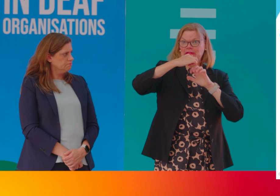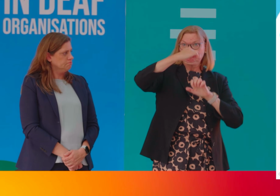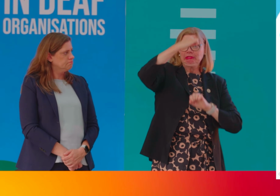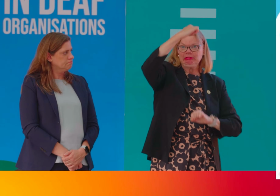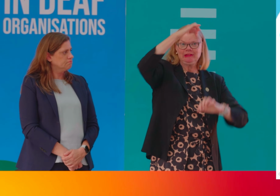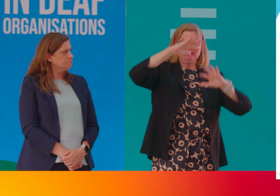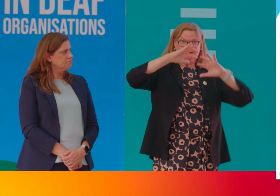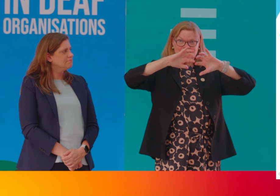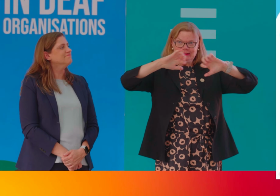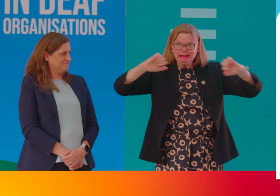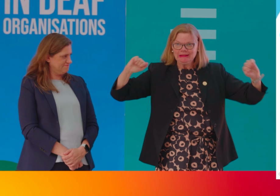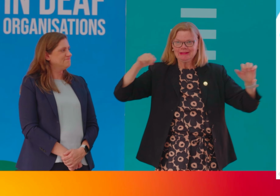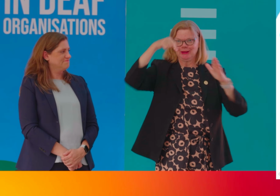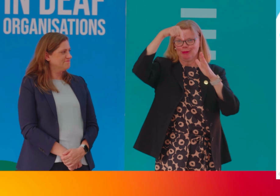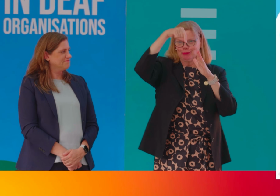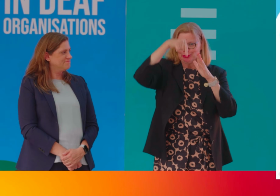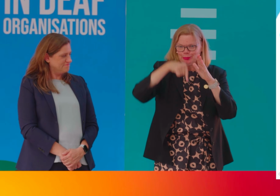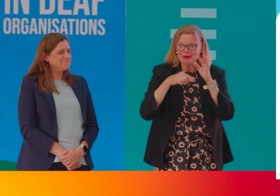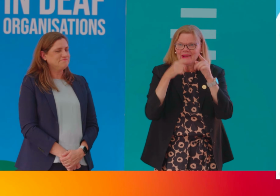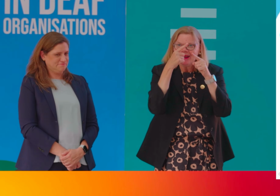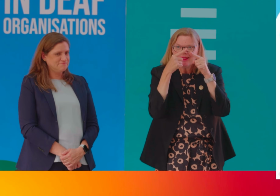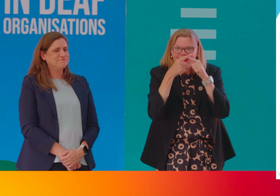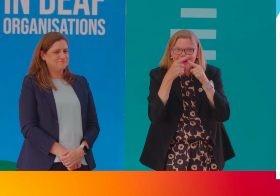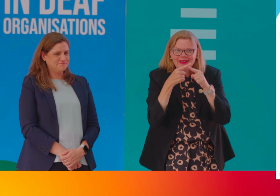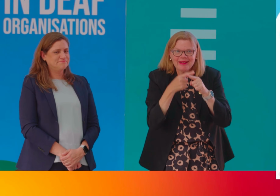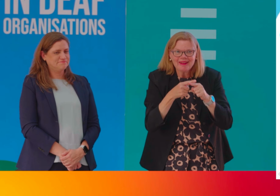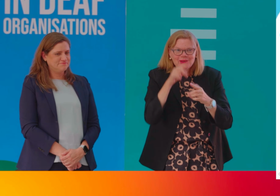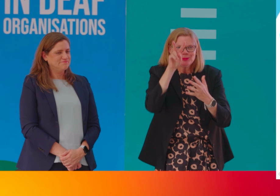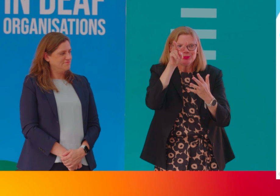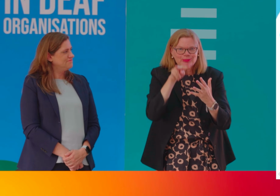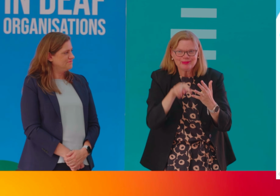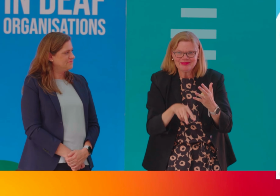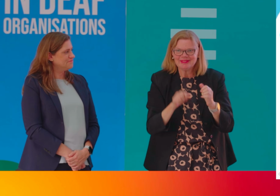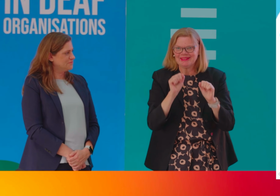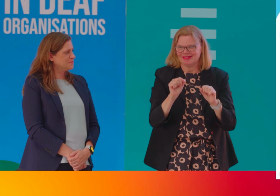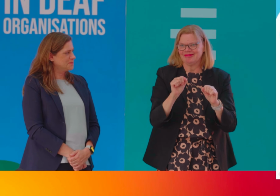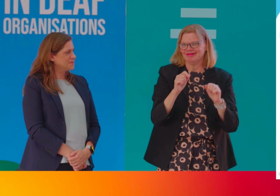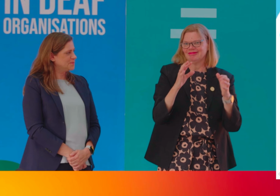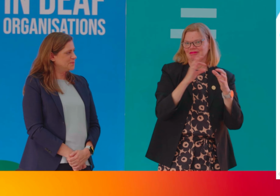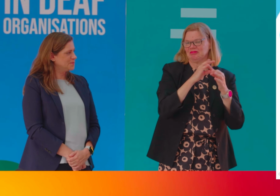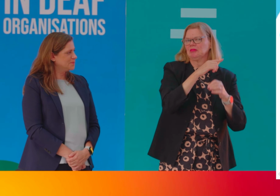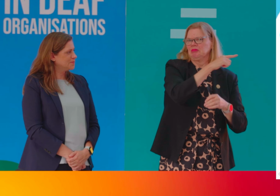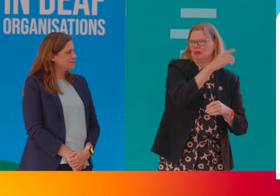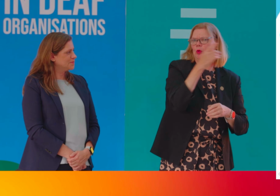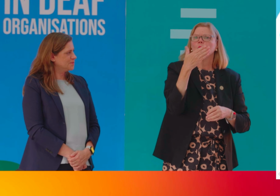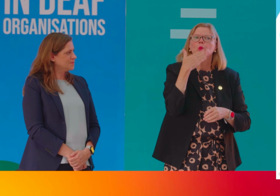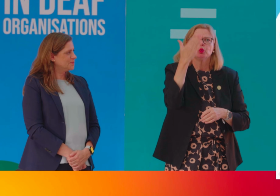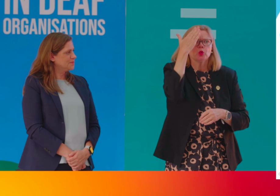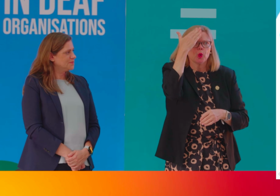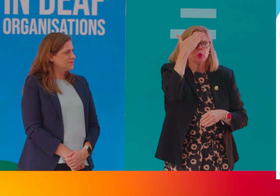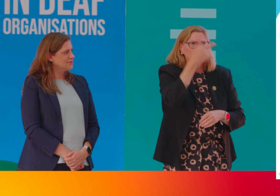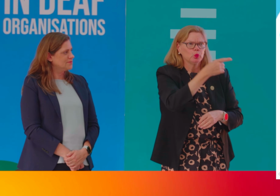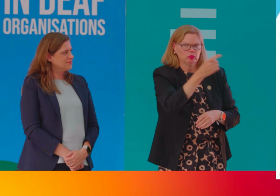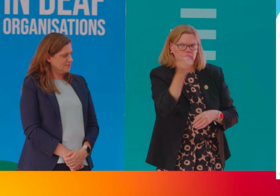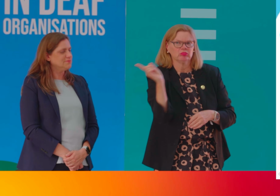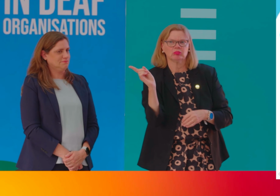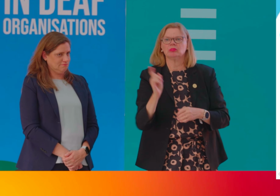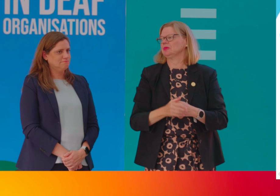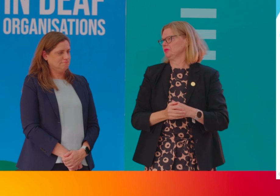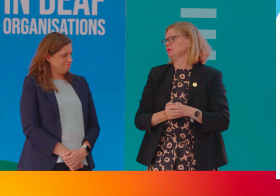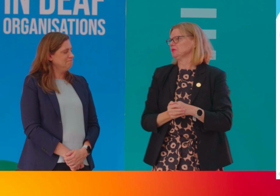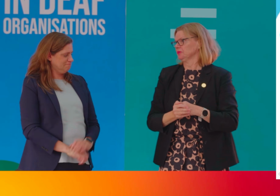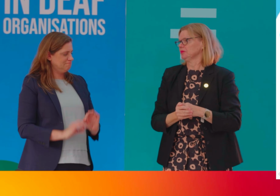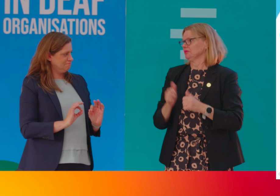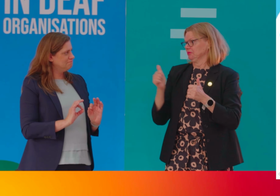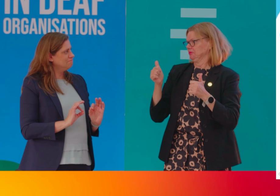on equality and non-discrimination. This also provides definition of complex issues